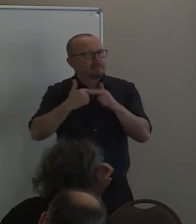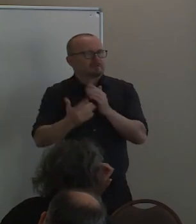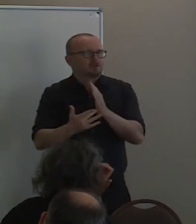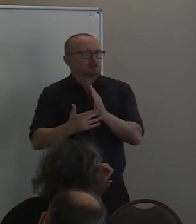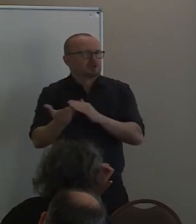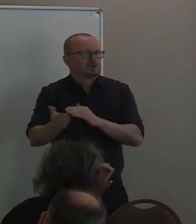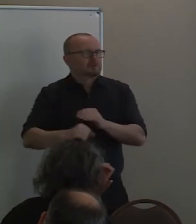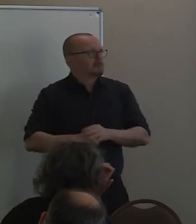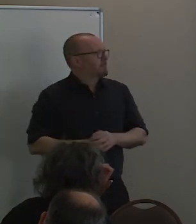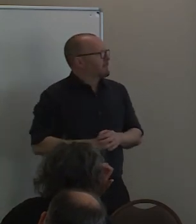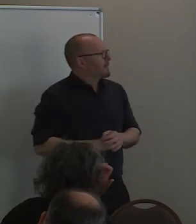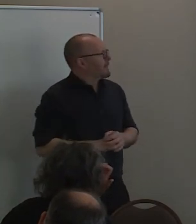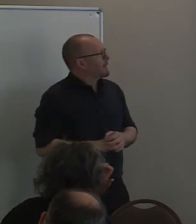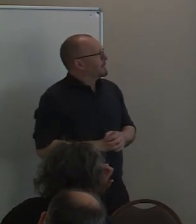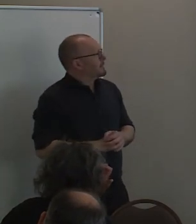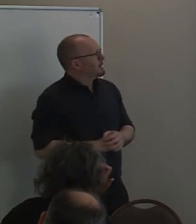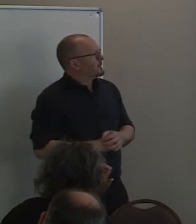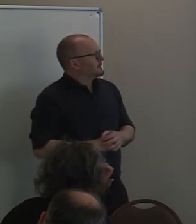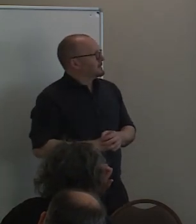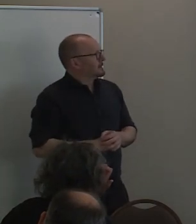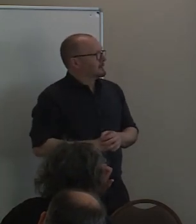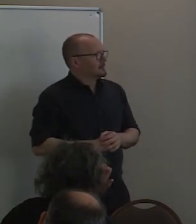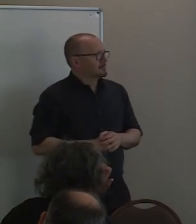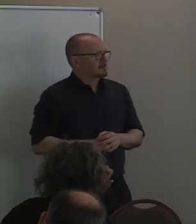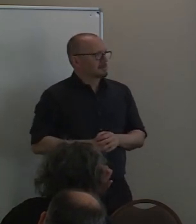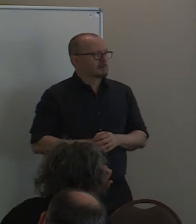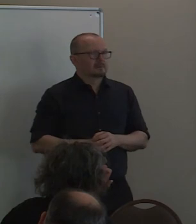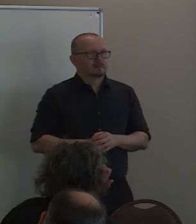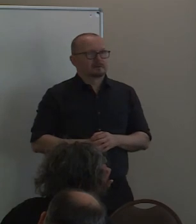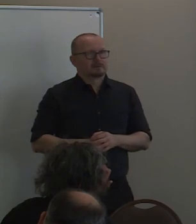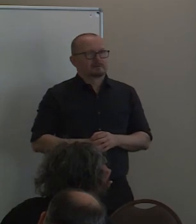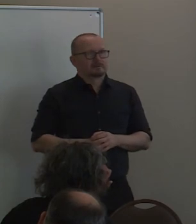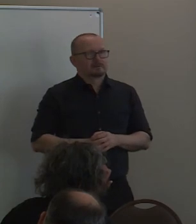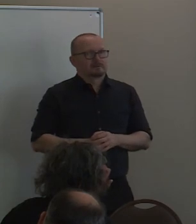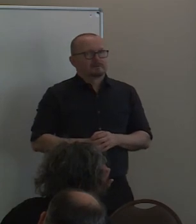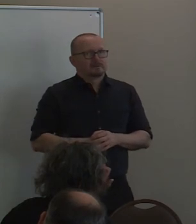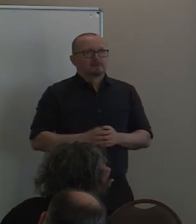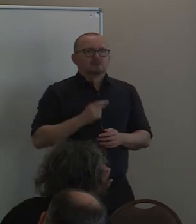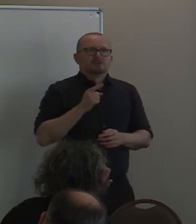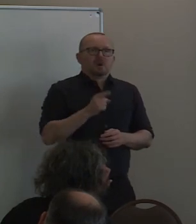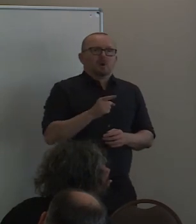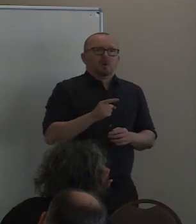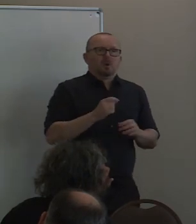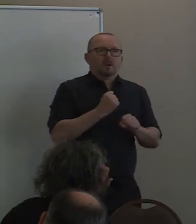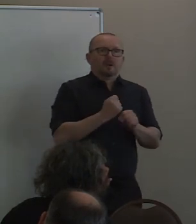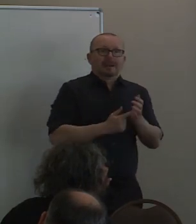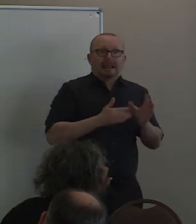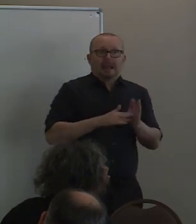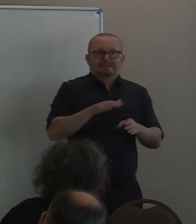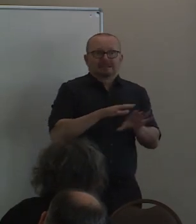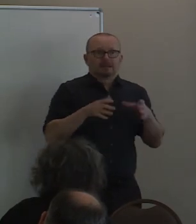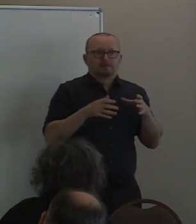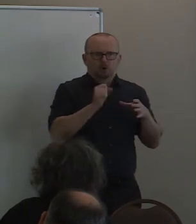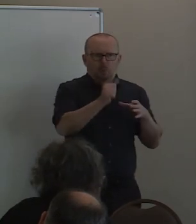So yeah, I guess I reckon you should all share your wisdom outside the sector a lot more. Maybe you already do this,